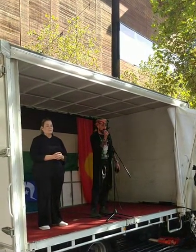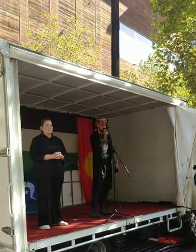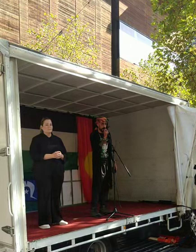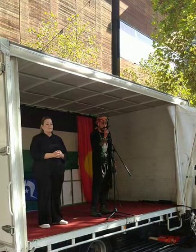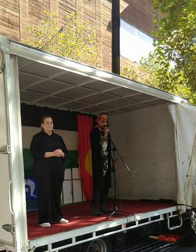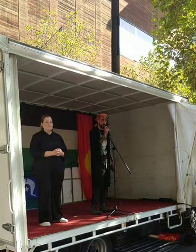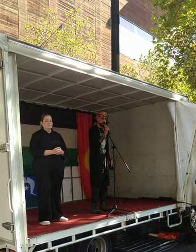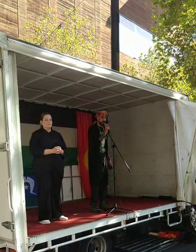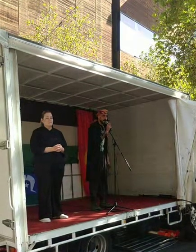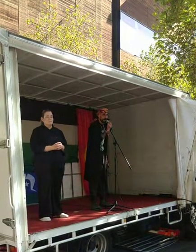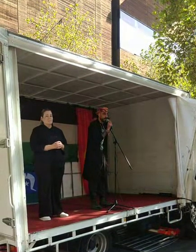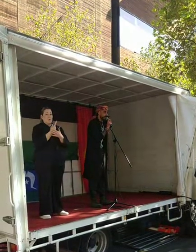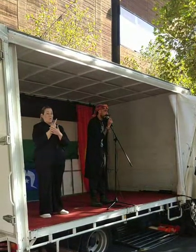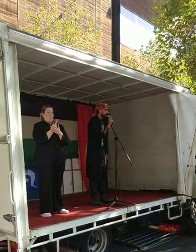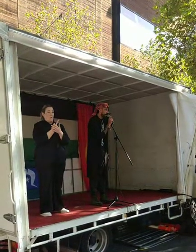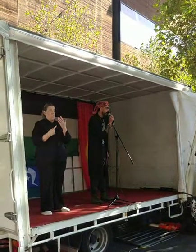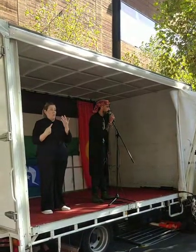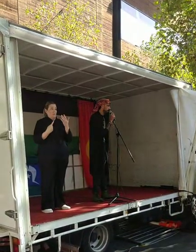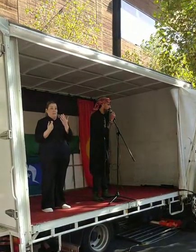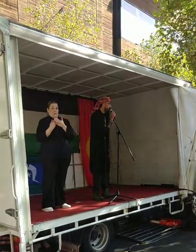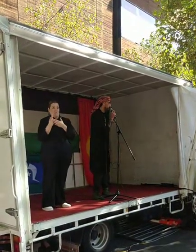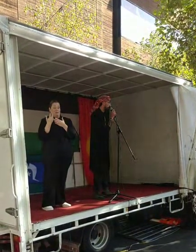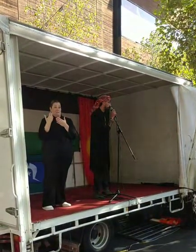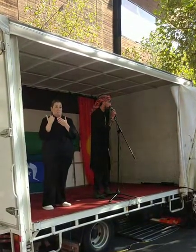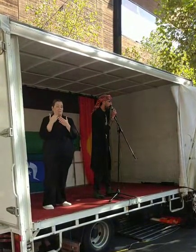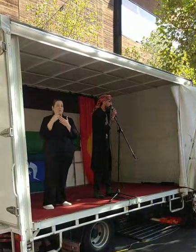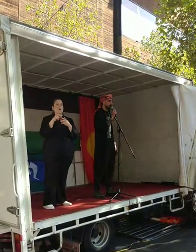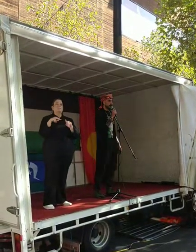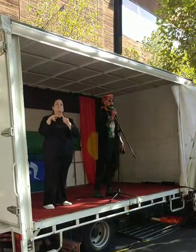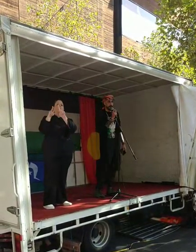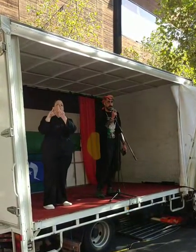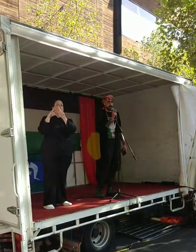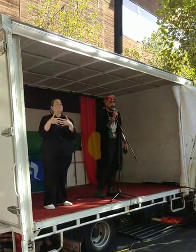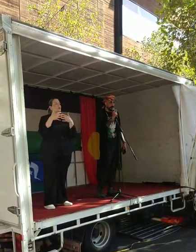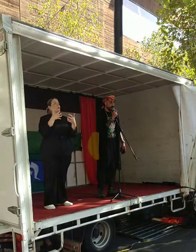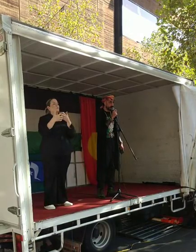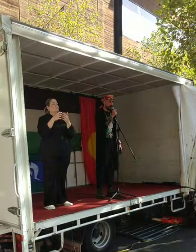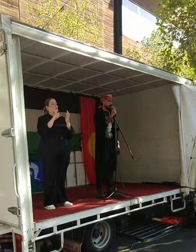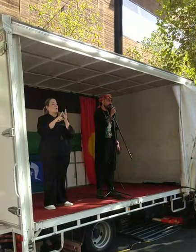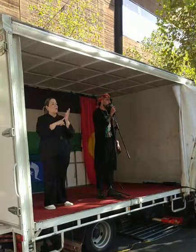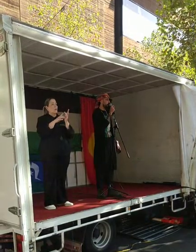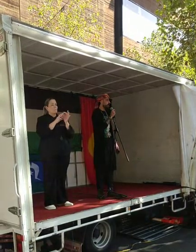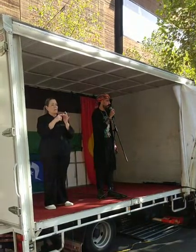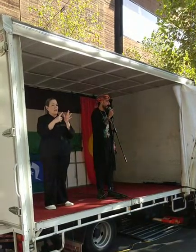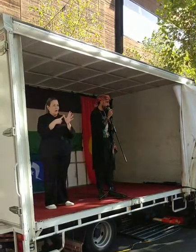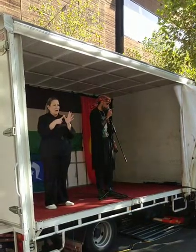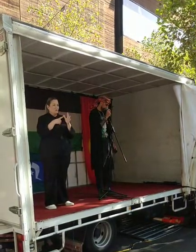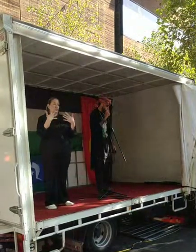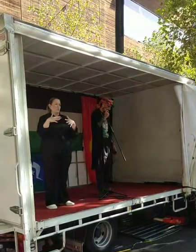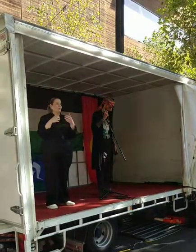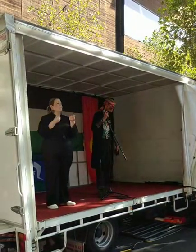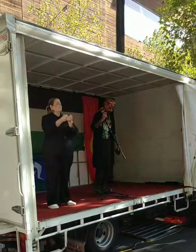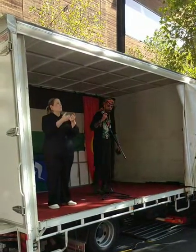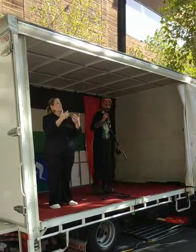this is just inspiring. It's all been inspired by the University of Columbia. Welcome to them all. We are with you all the way.